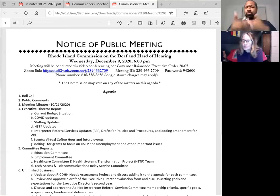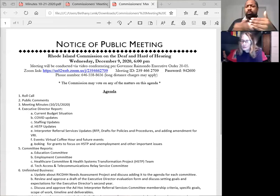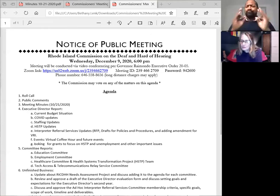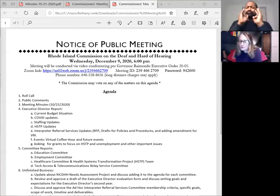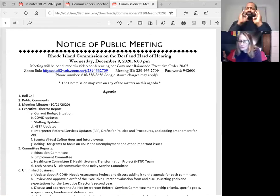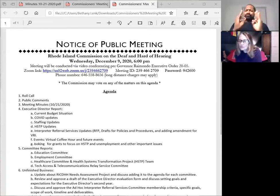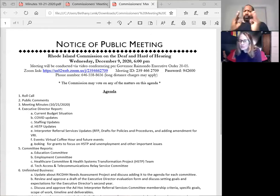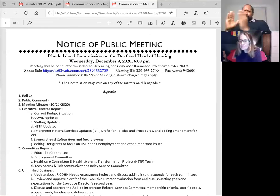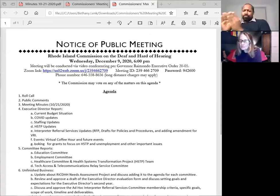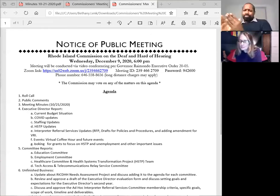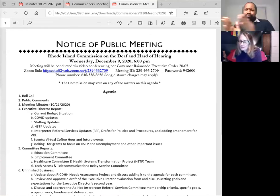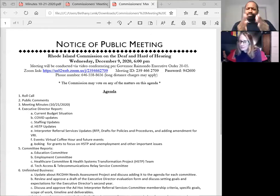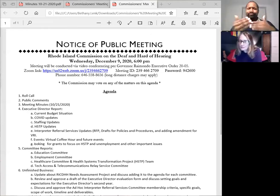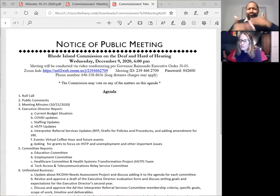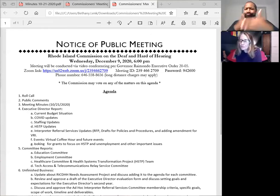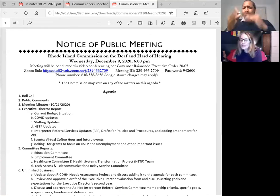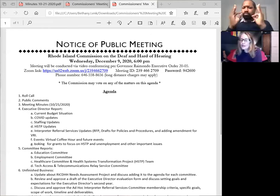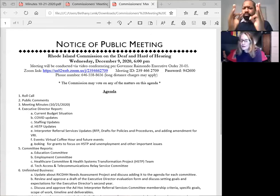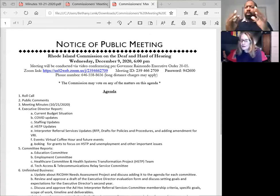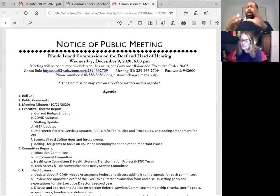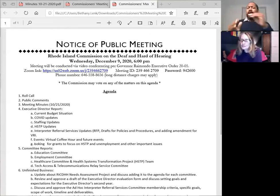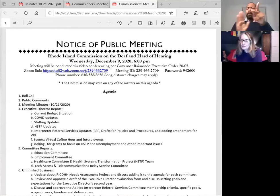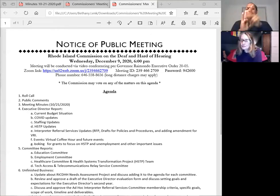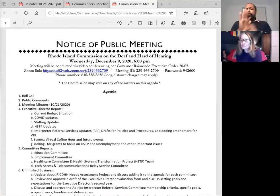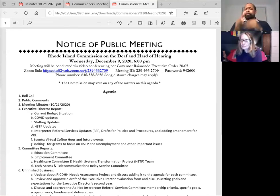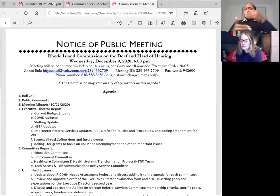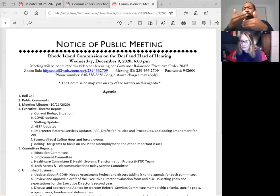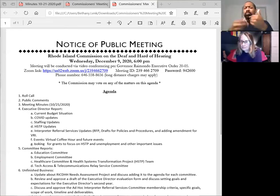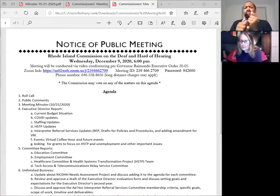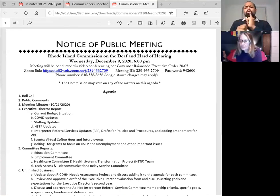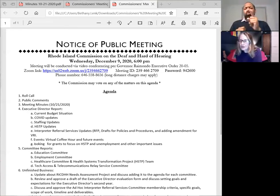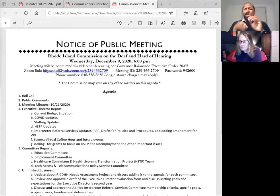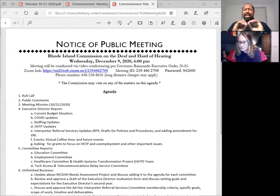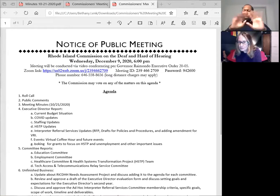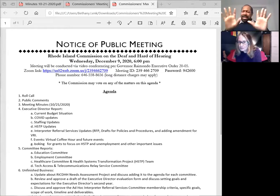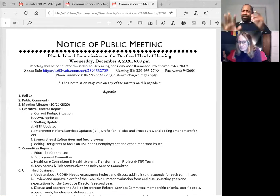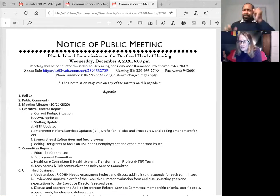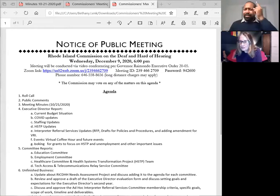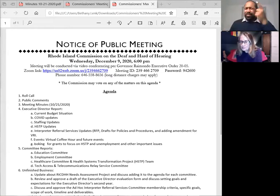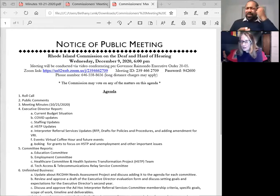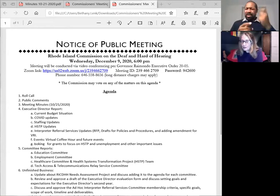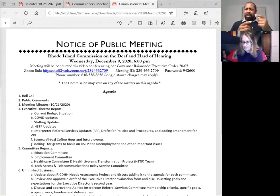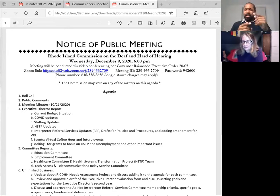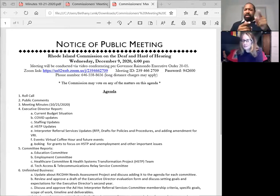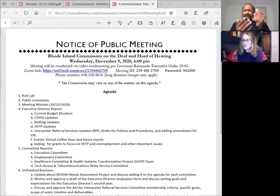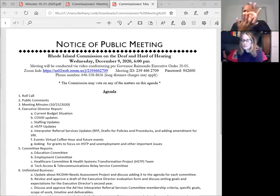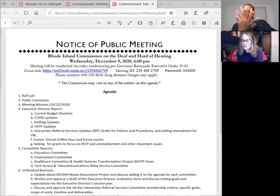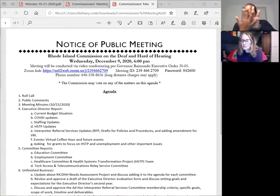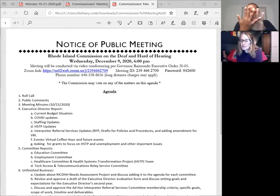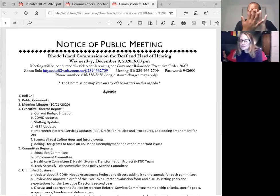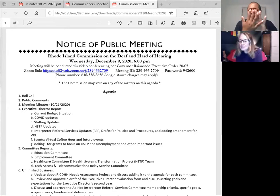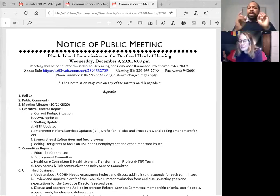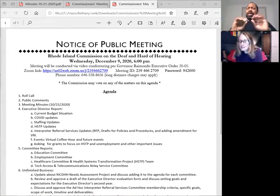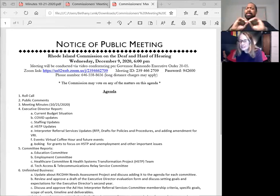we also are working hard to make our procedures transparent so that